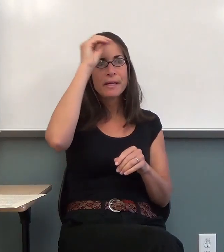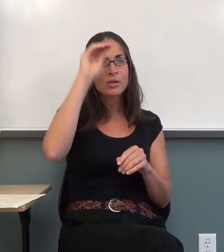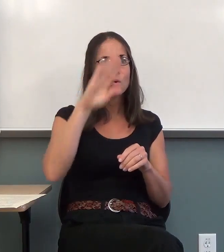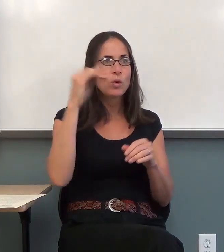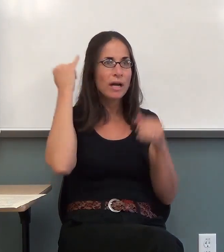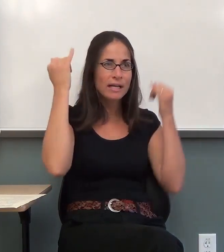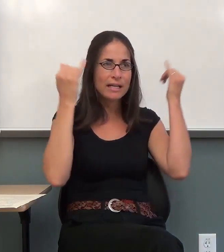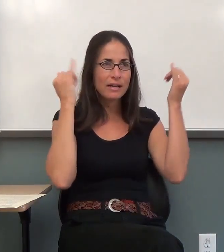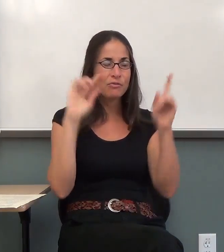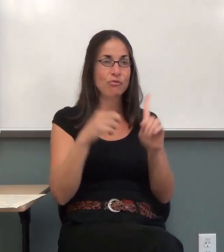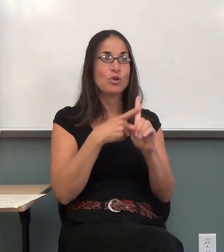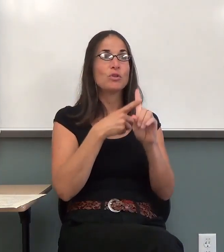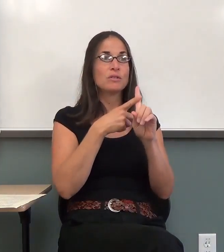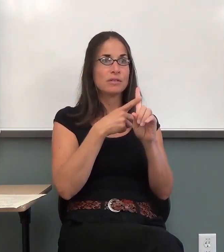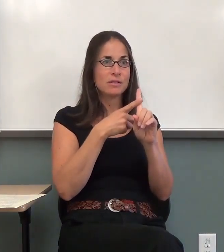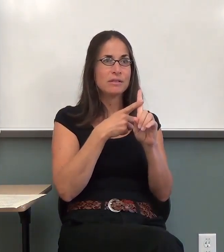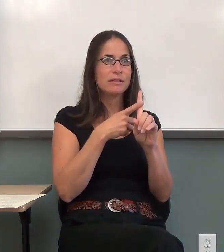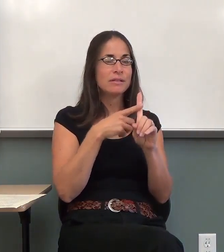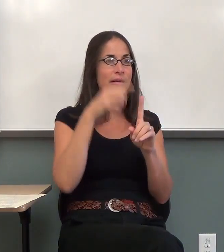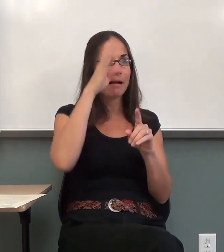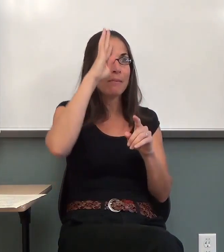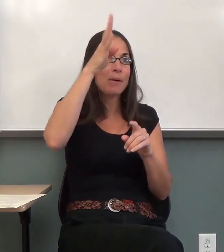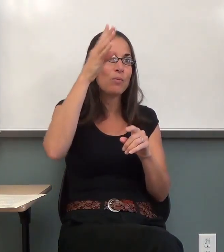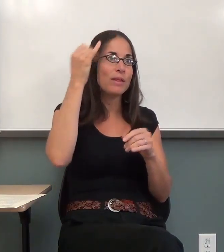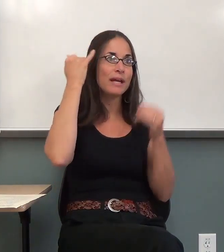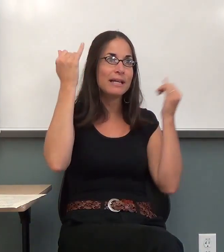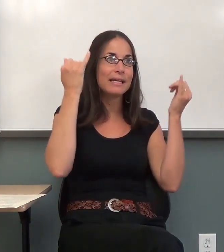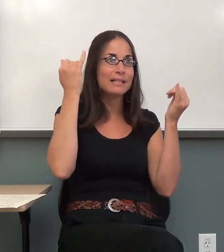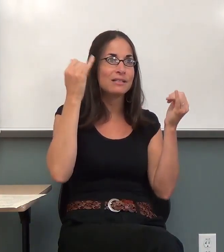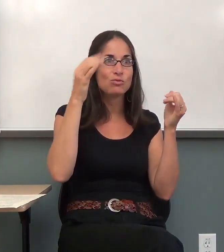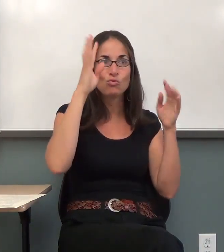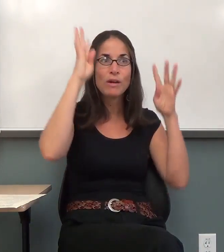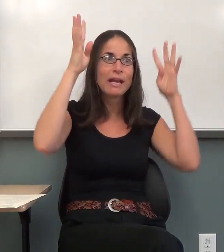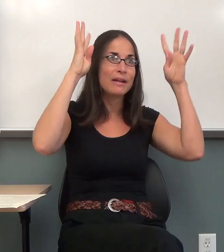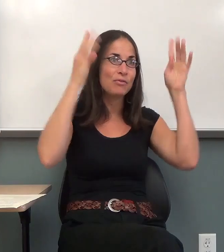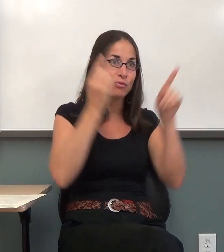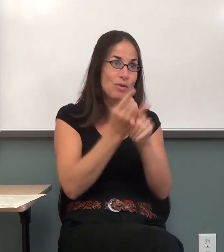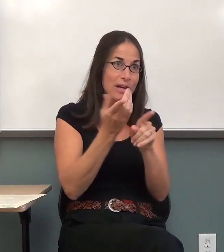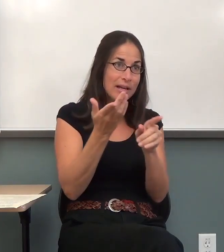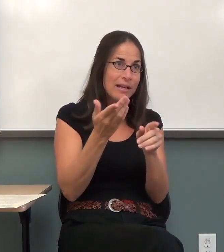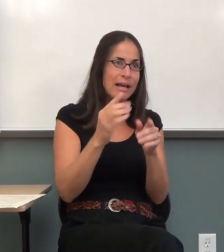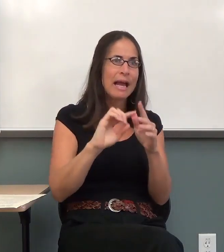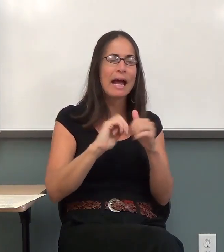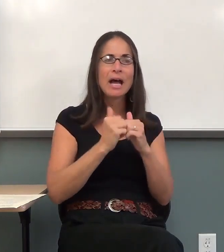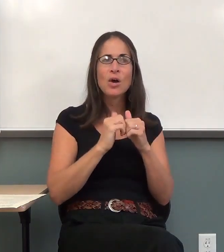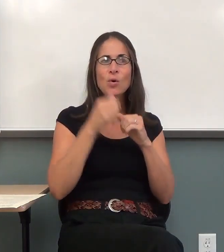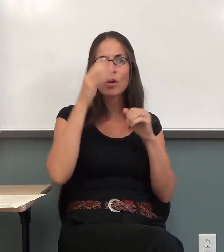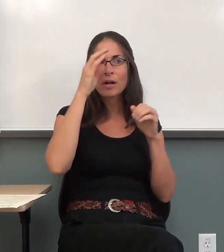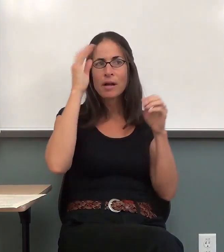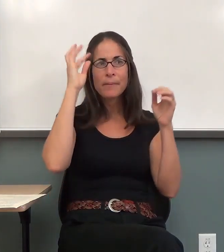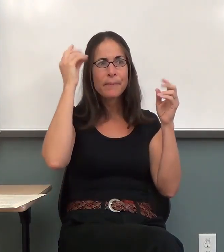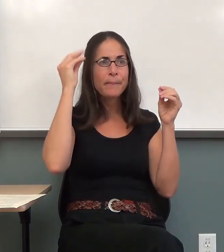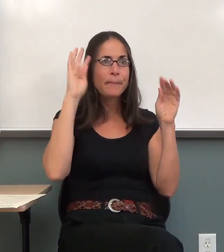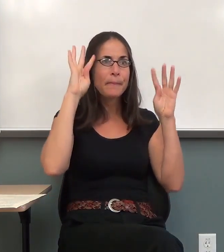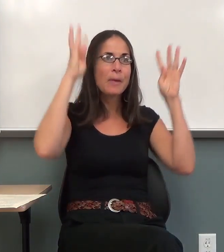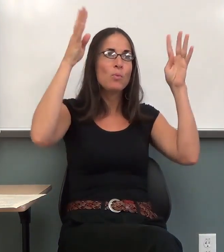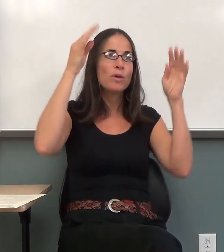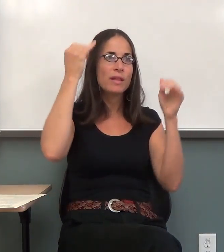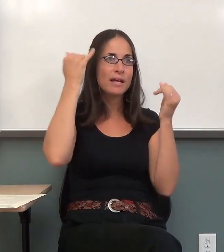right? Don't we do that? We have to come up with the ideas creatively, don't we? How do we come up with ideas creatively? Do you remember? We use